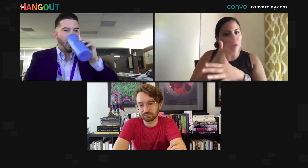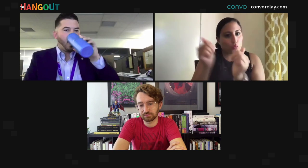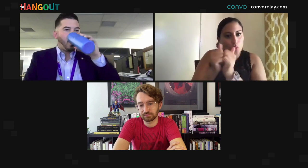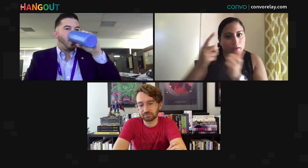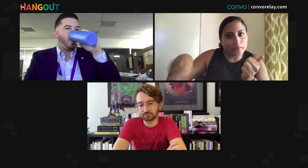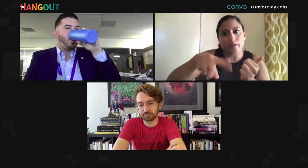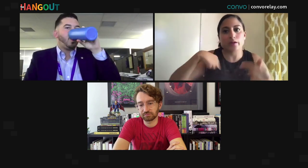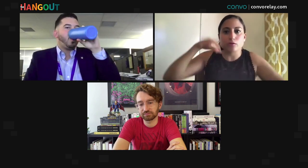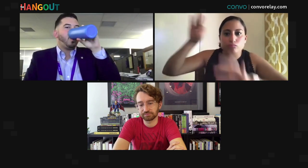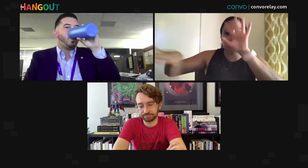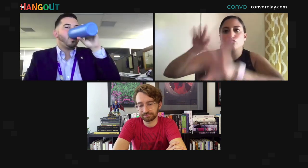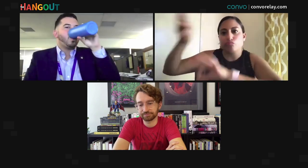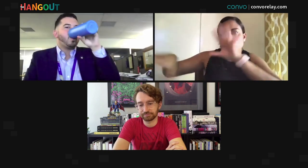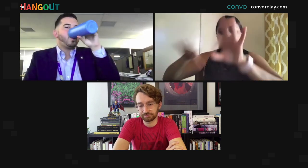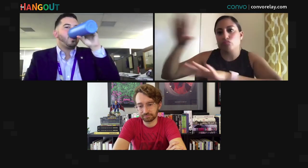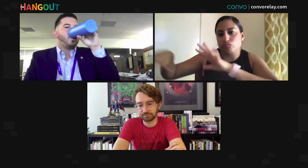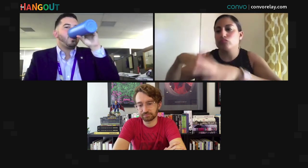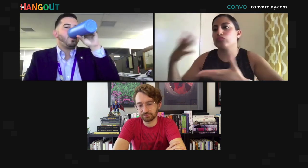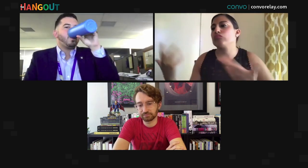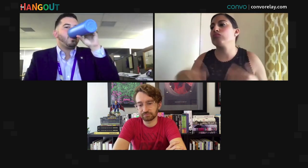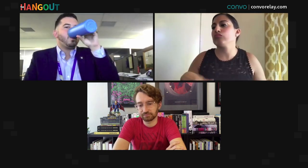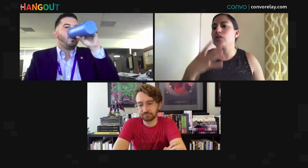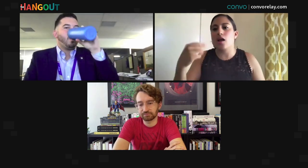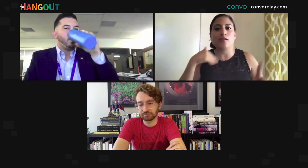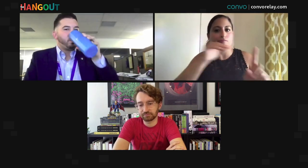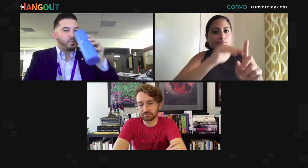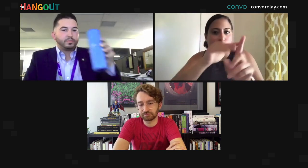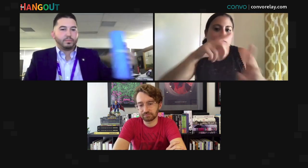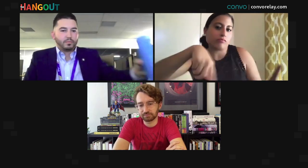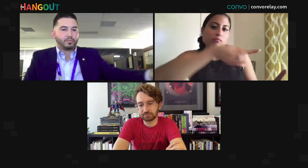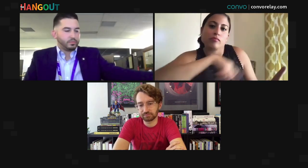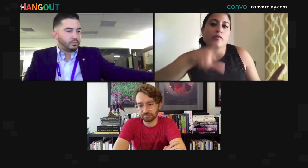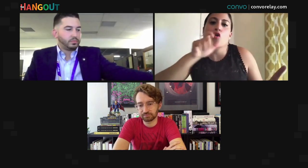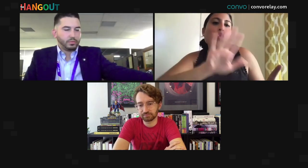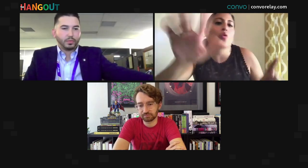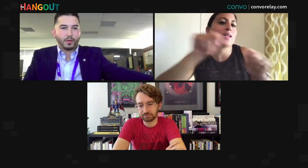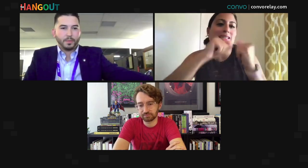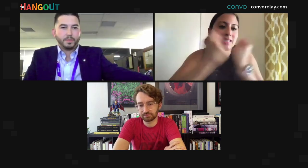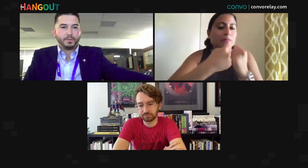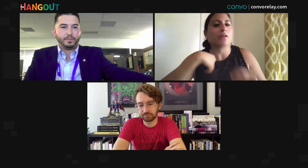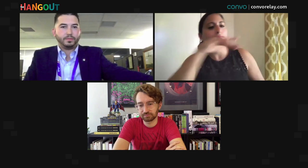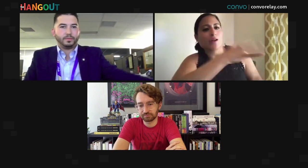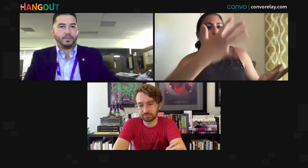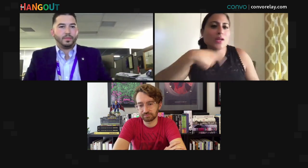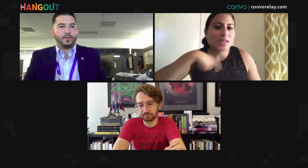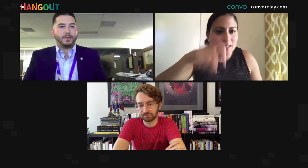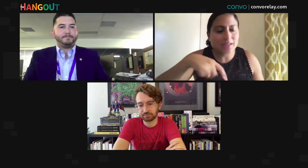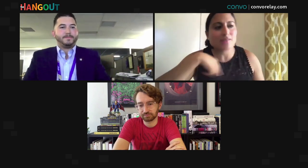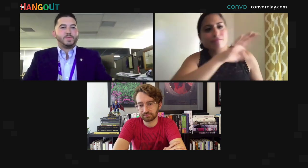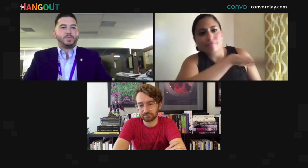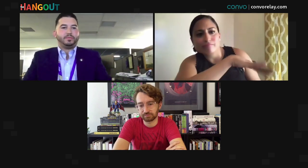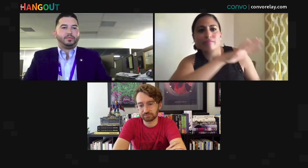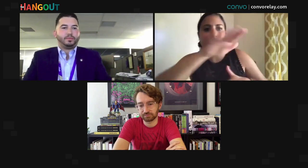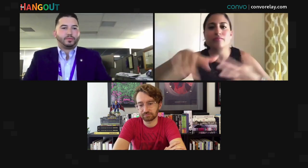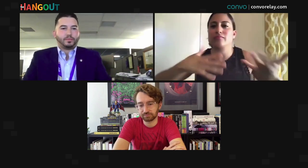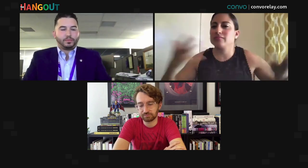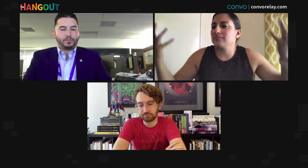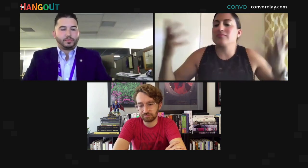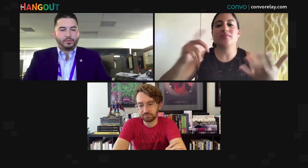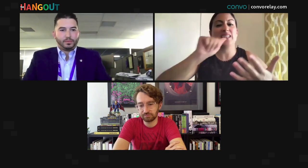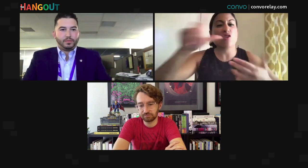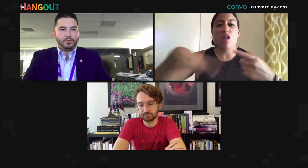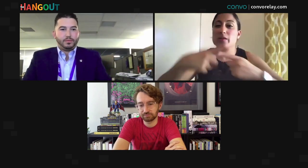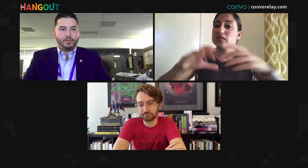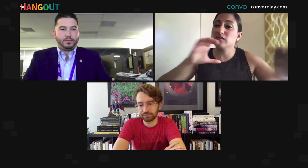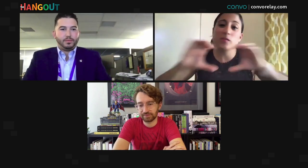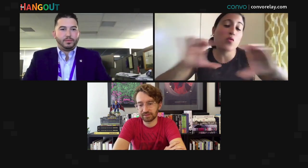in Government, DIG, and I definitely work with them and give them tools and resources about those groups. And I